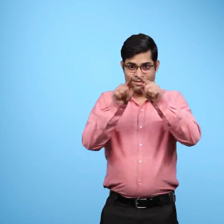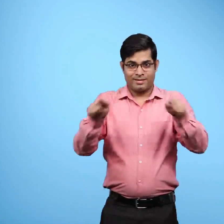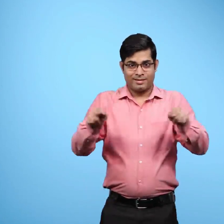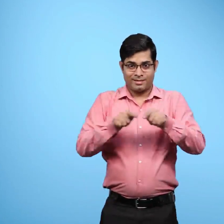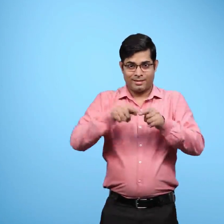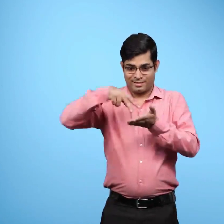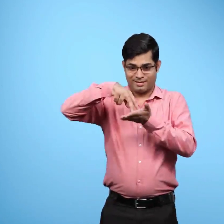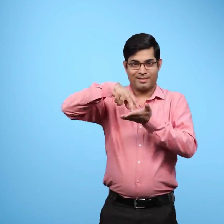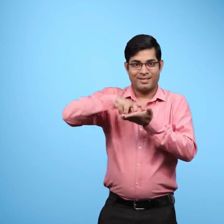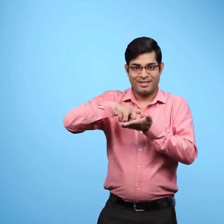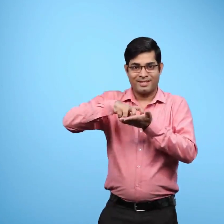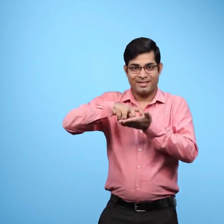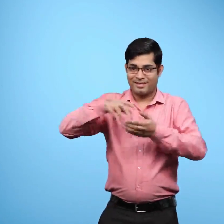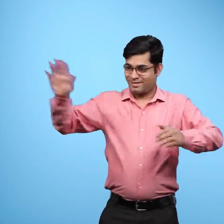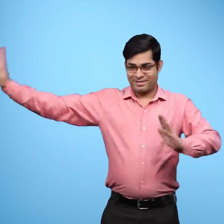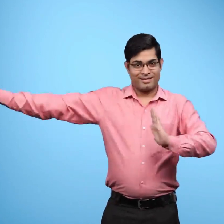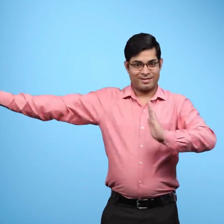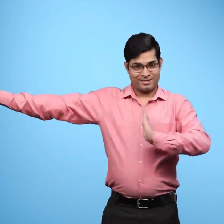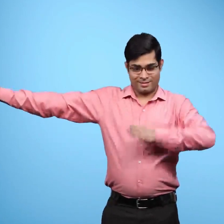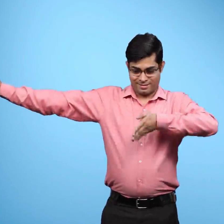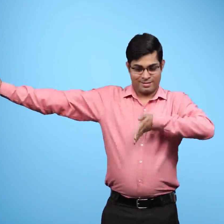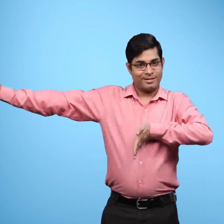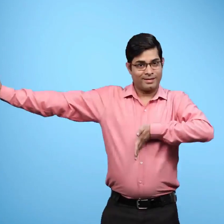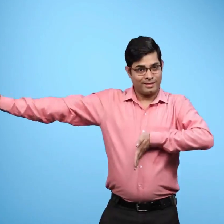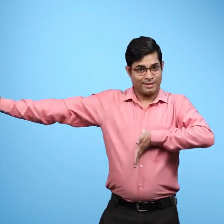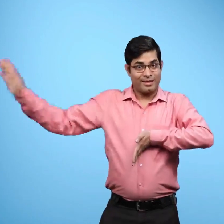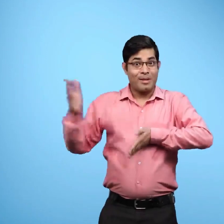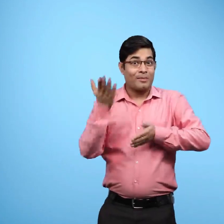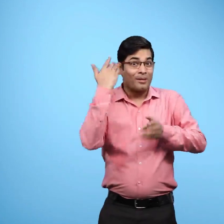Position of legs and feet remains same as in picture 2.